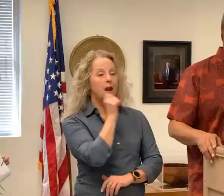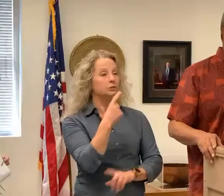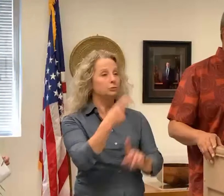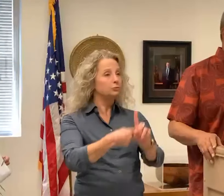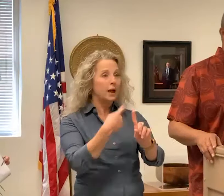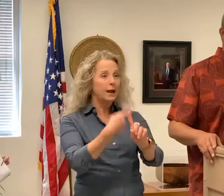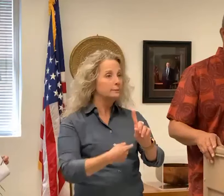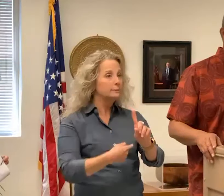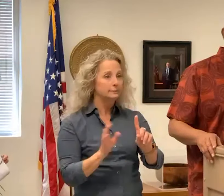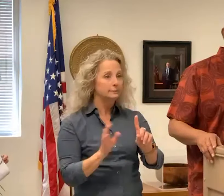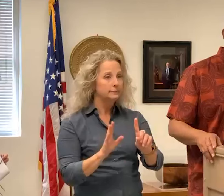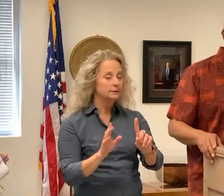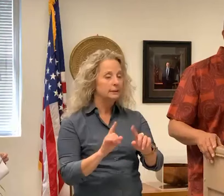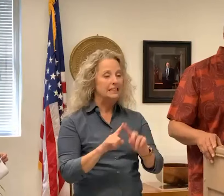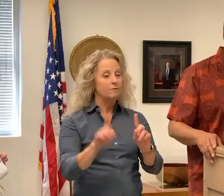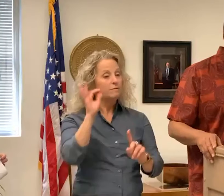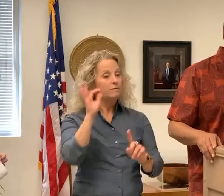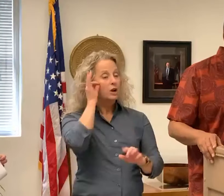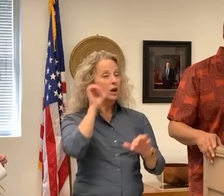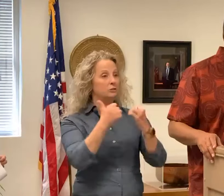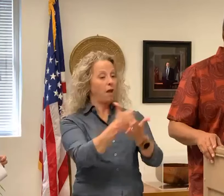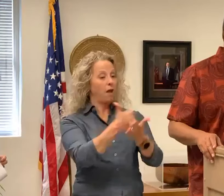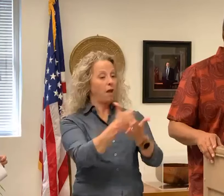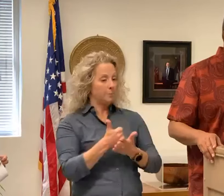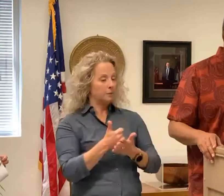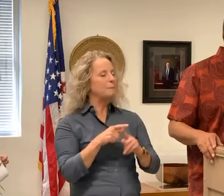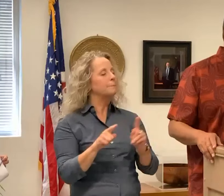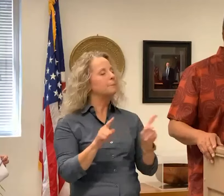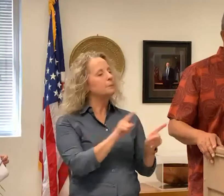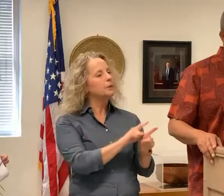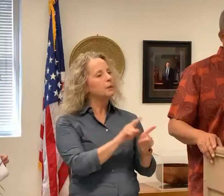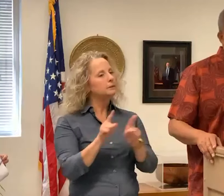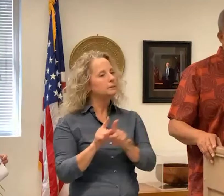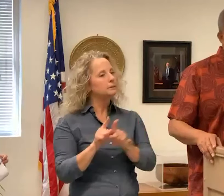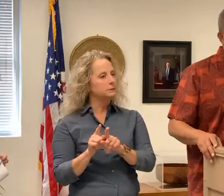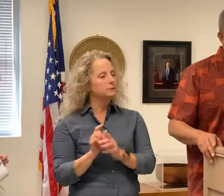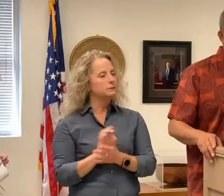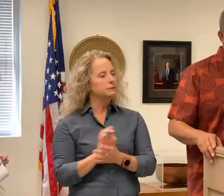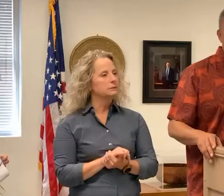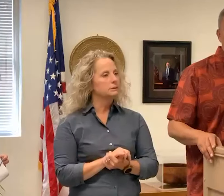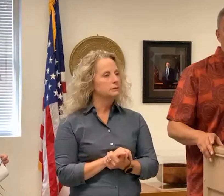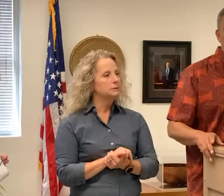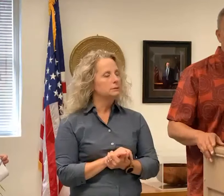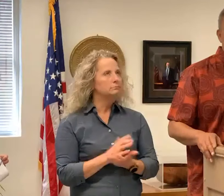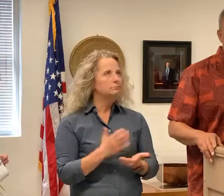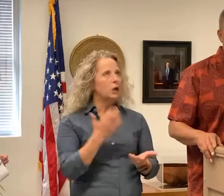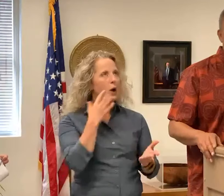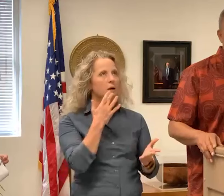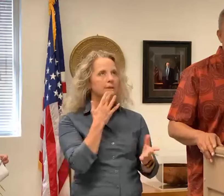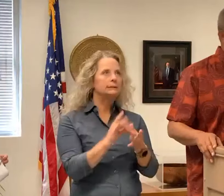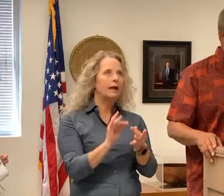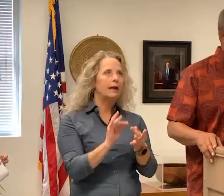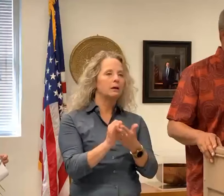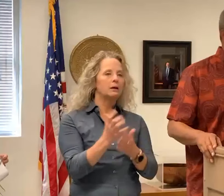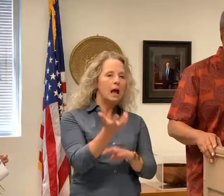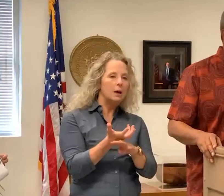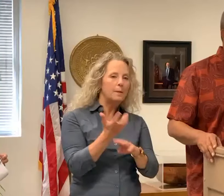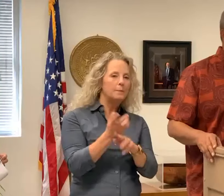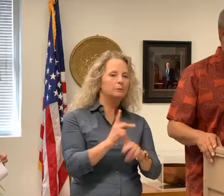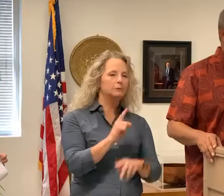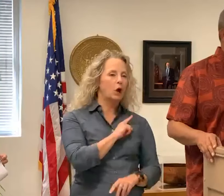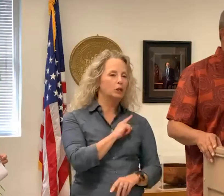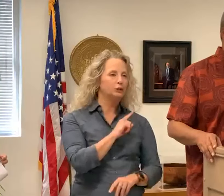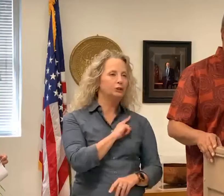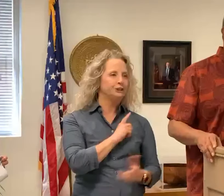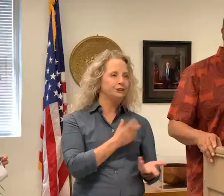rent that different federal agencies are helping us with, but of course, I don't know how else to say this, but we're appealing to people's